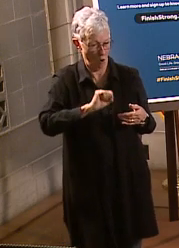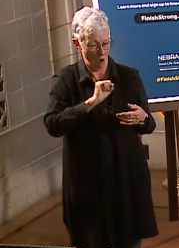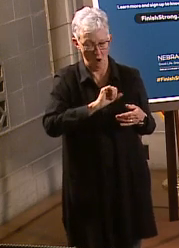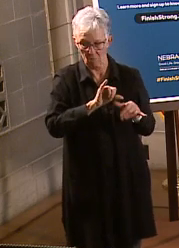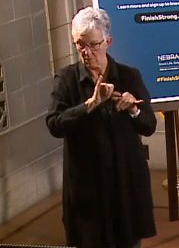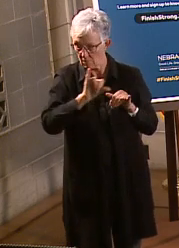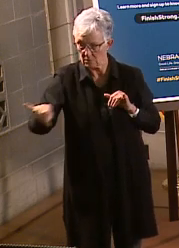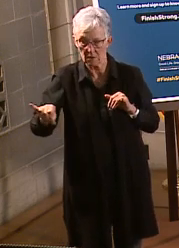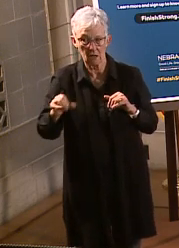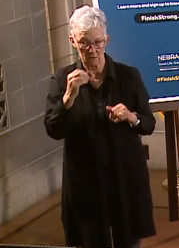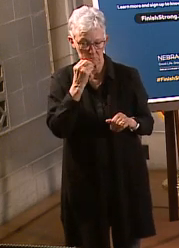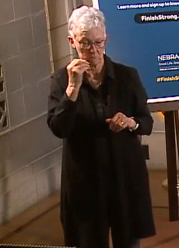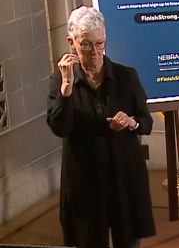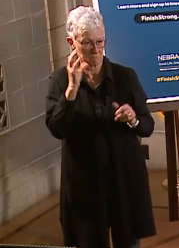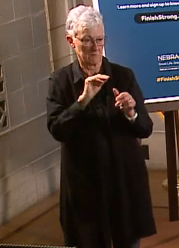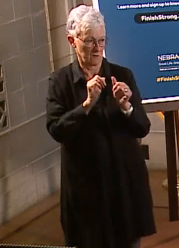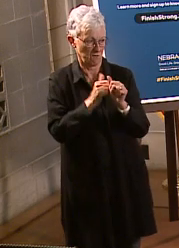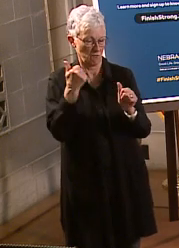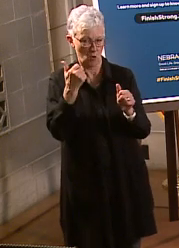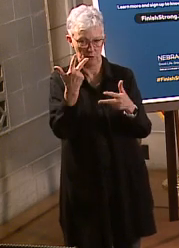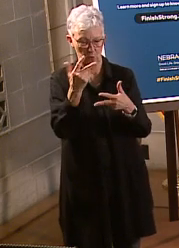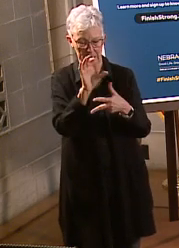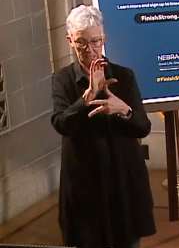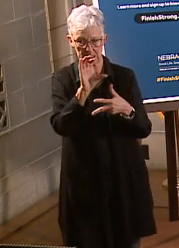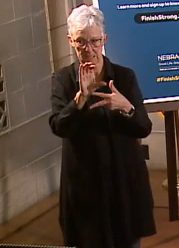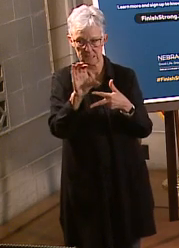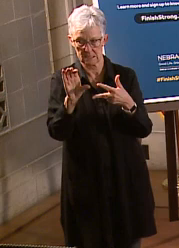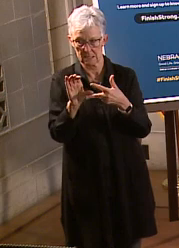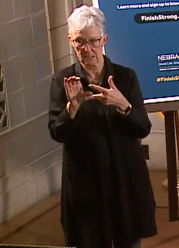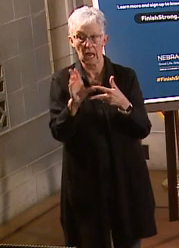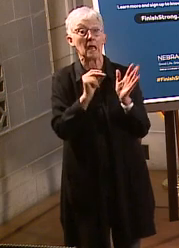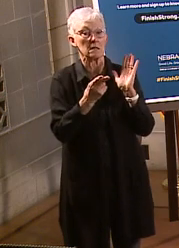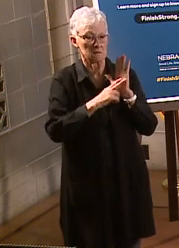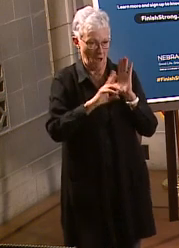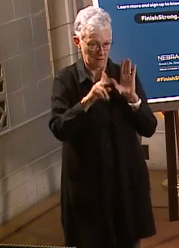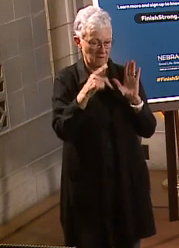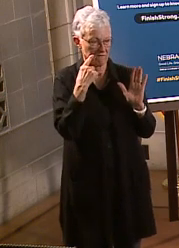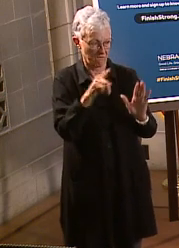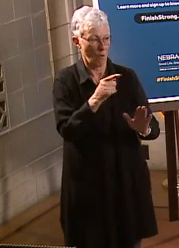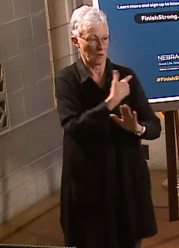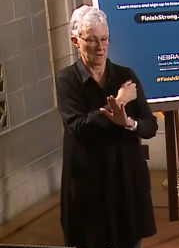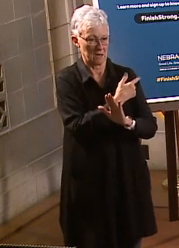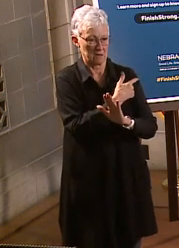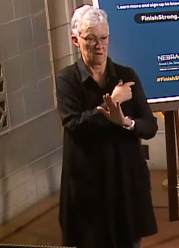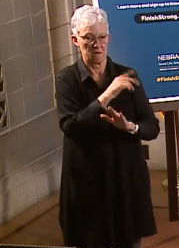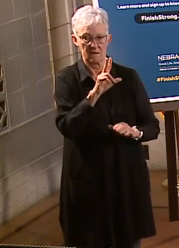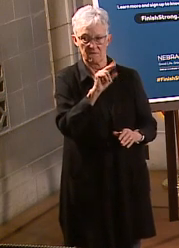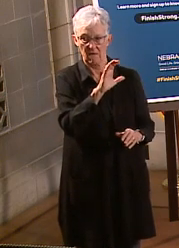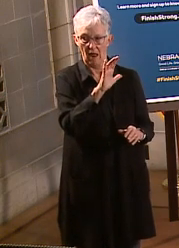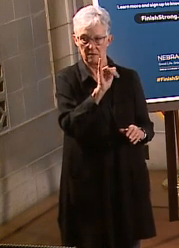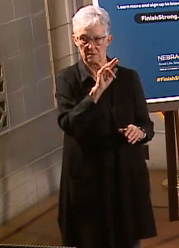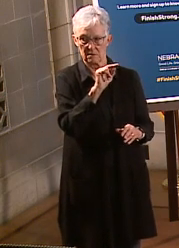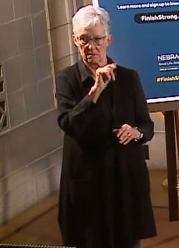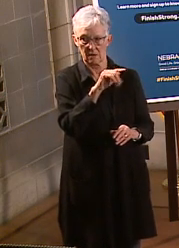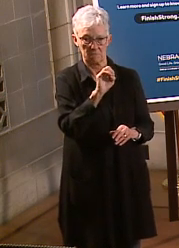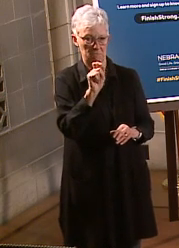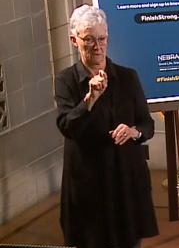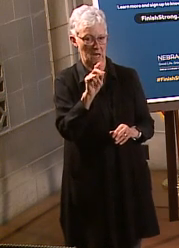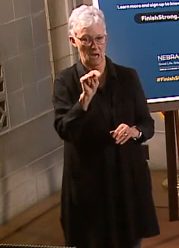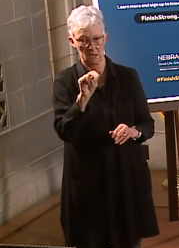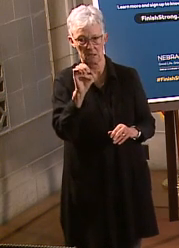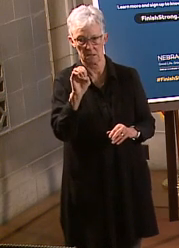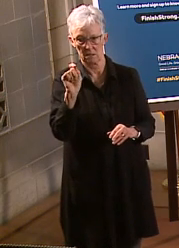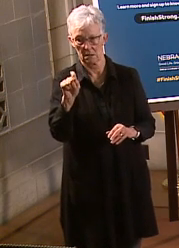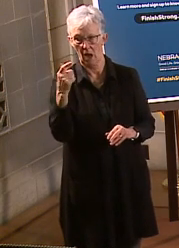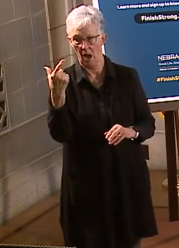smell, and avoid the 3 C's. Sign up for vaccine. Oh, you can also sign up vaccinate.ne.gov. If you have difficulty with the